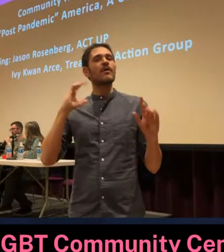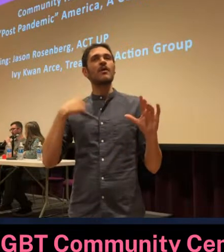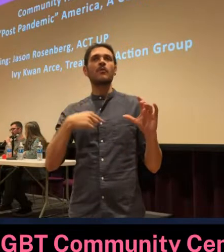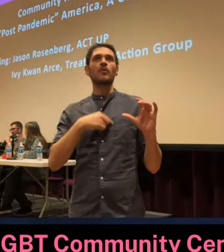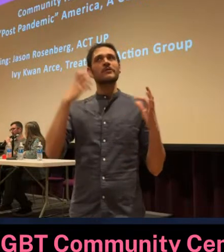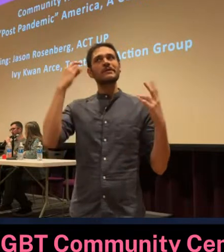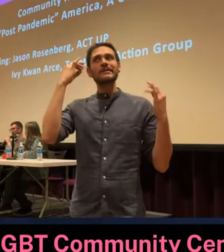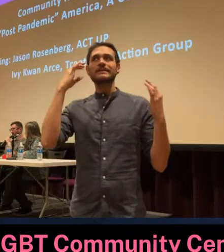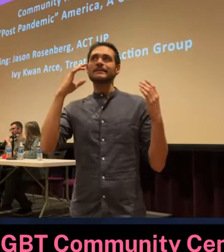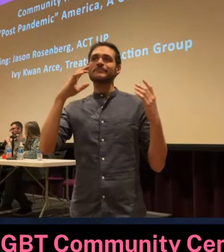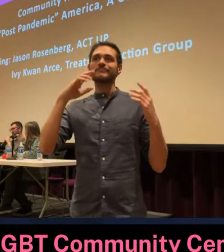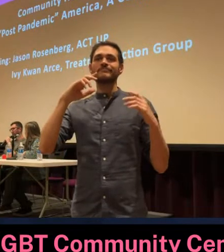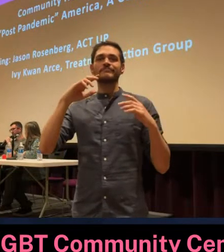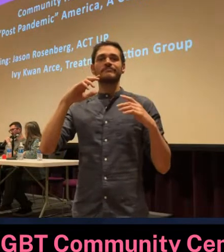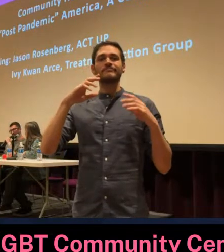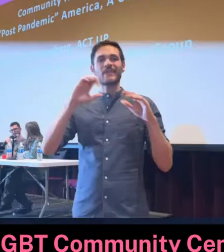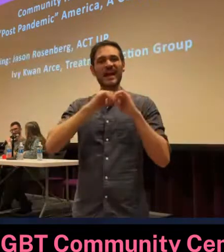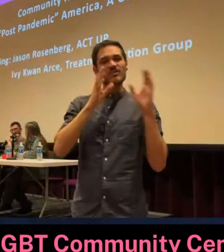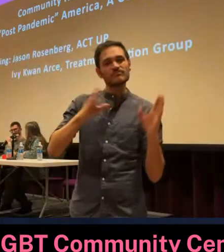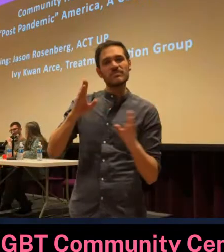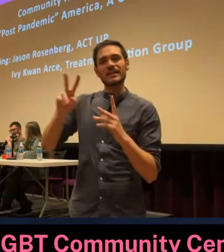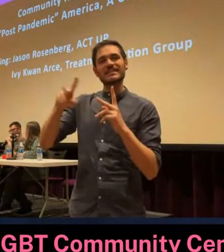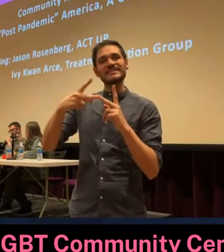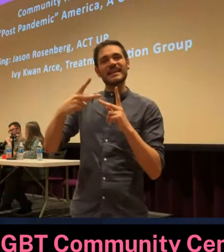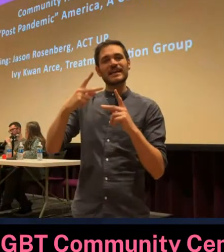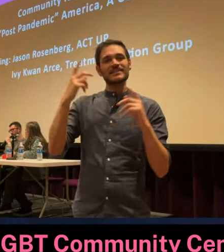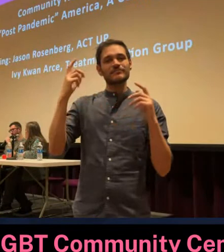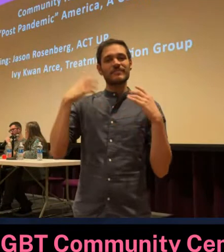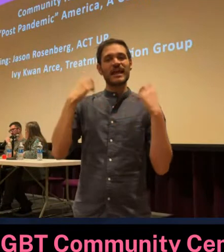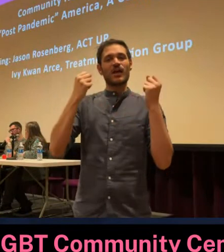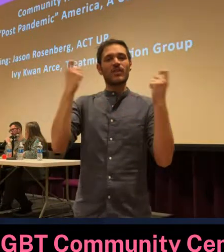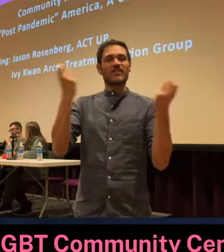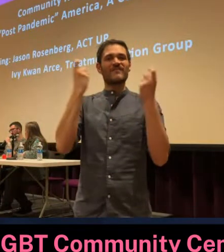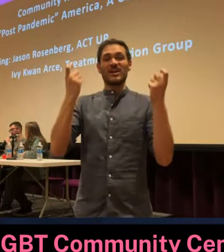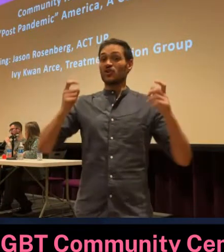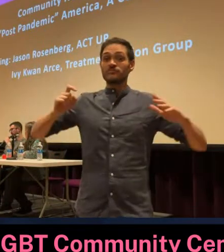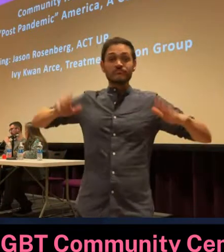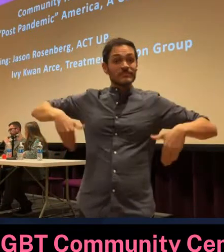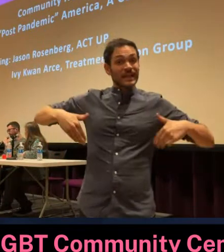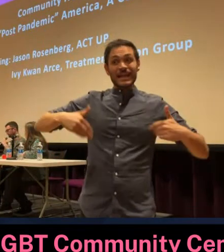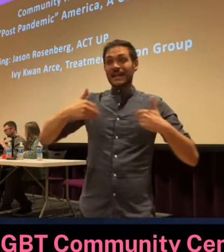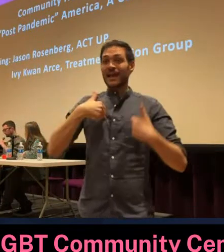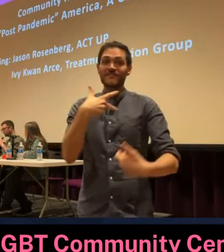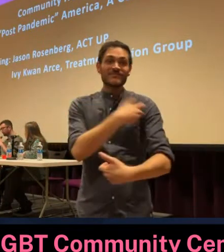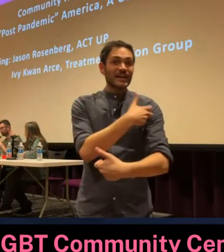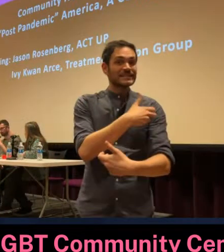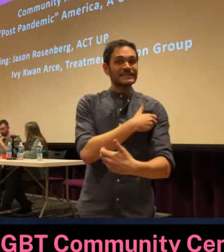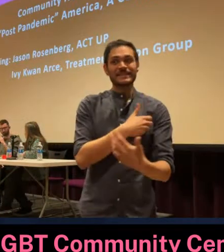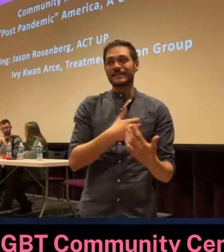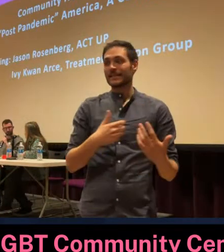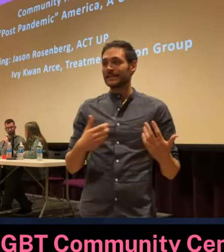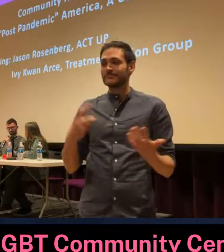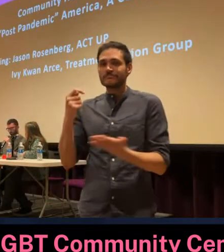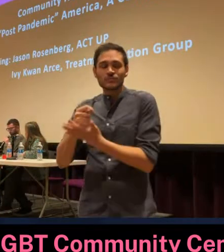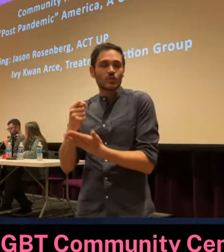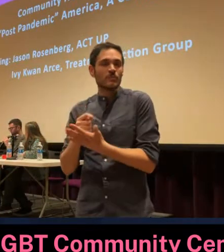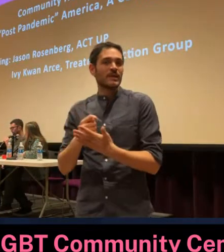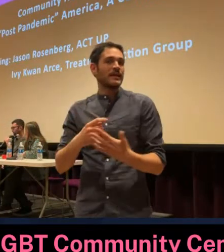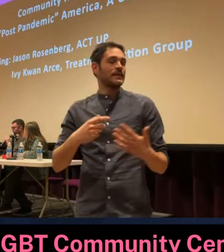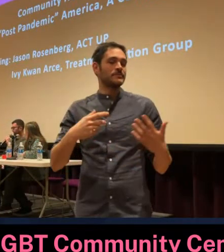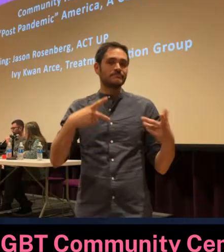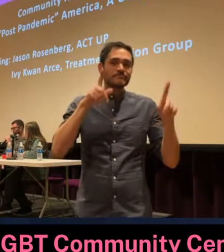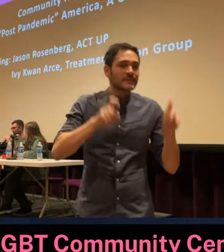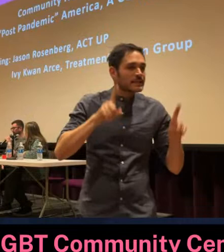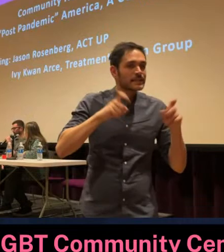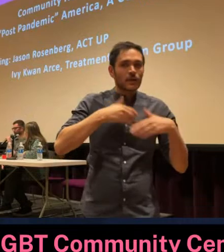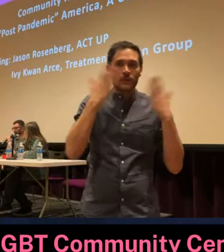second health fair, we didn't have vaccines, we didn't have treatment, we didn't have enough testing. And as Ivy mentioned,